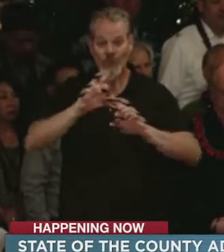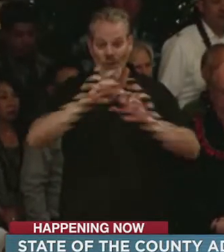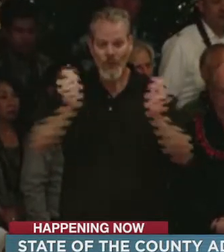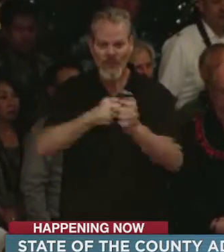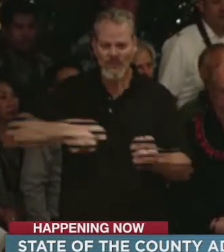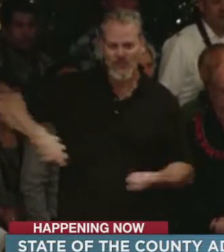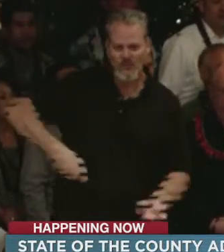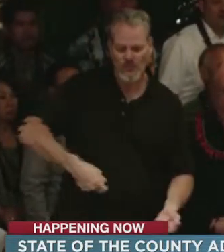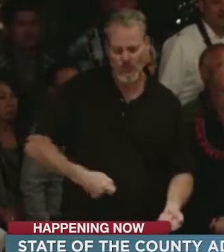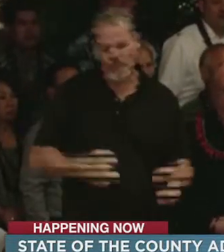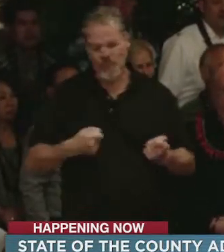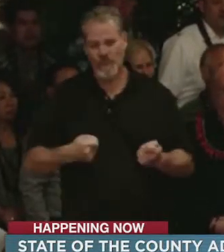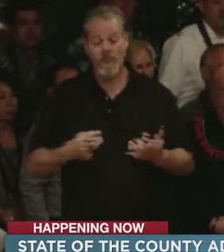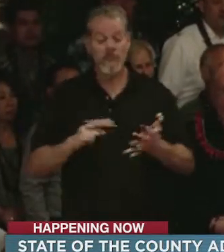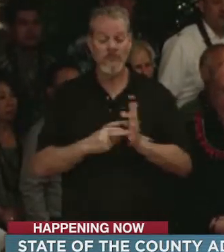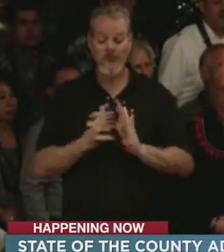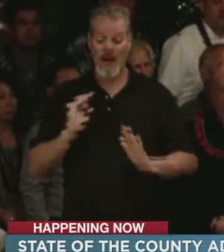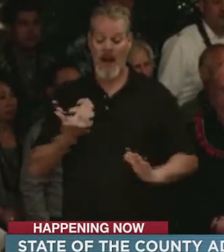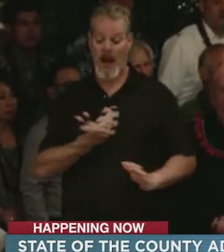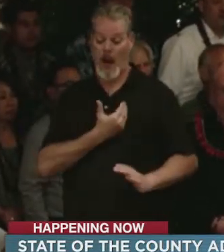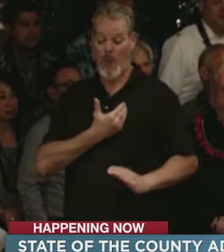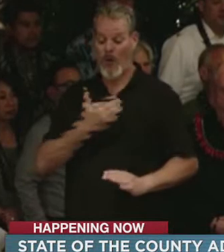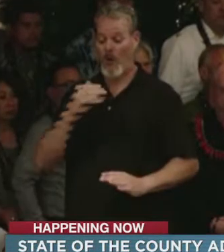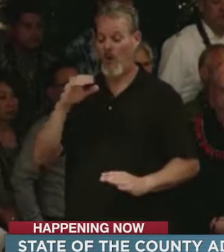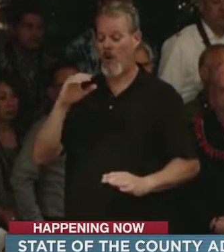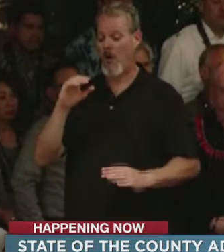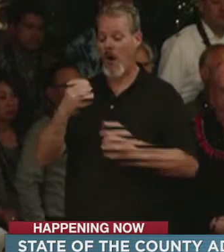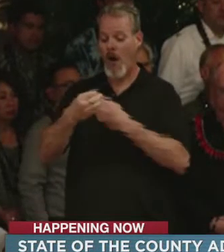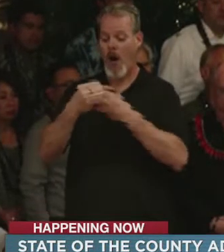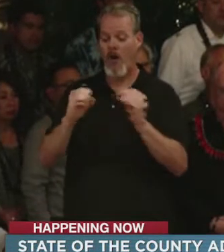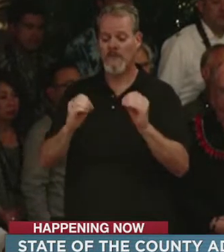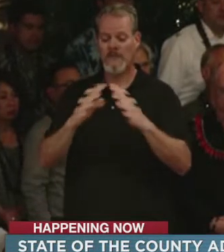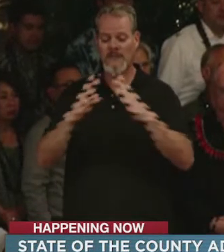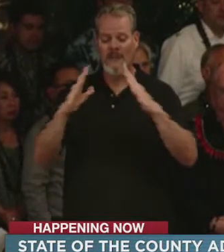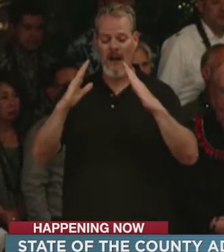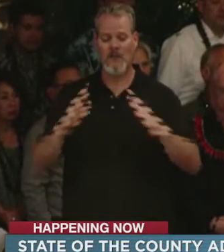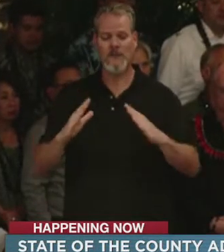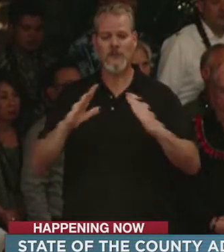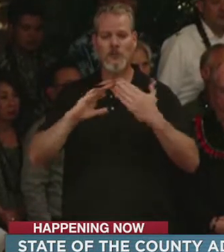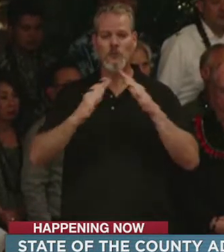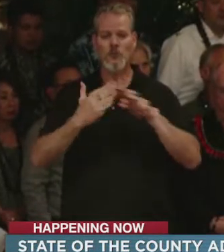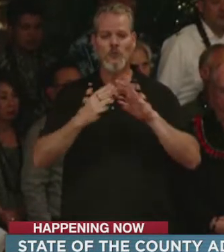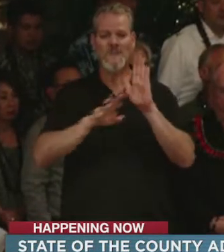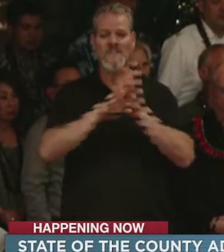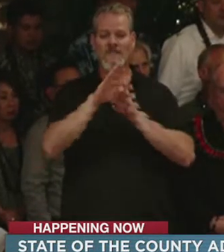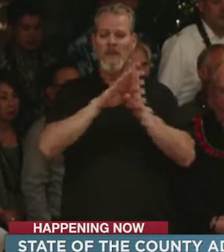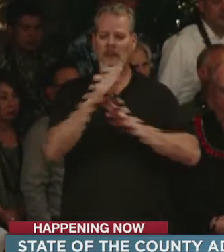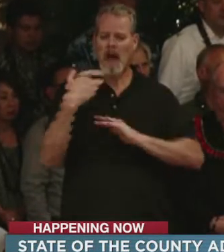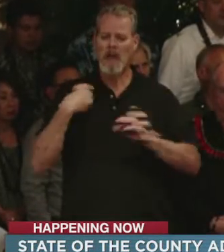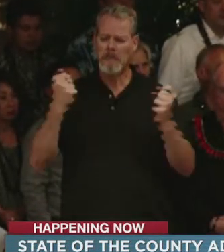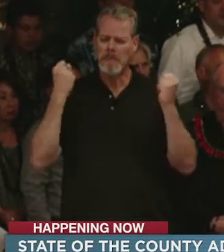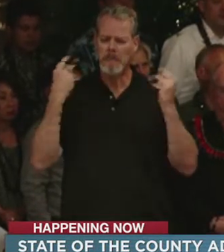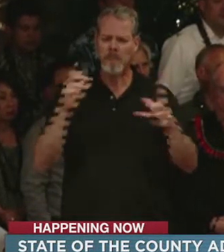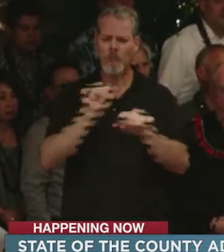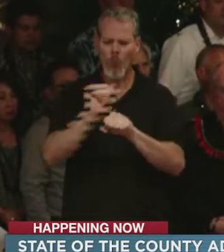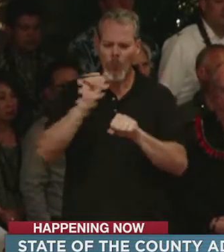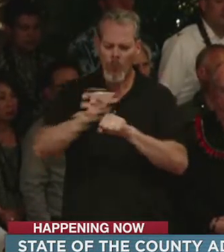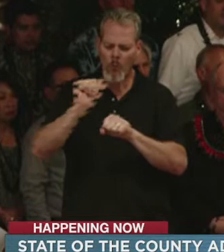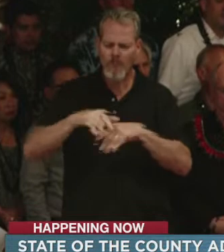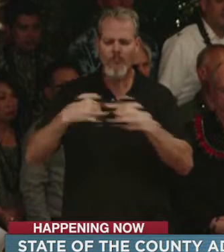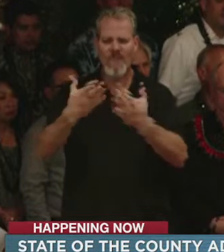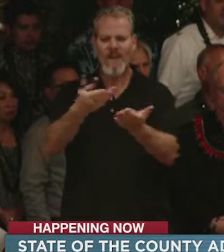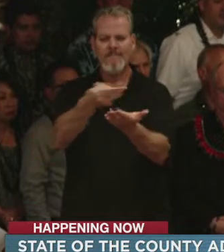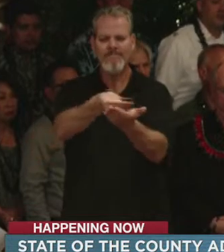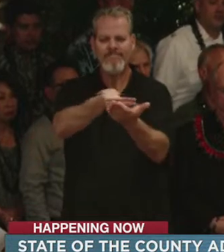Our OHDC, or Office of Housing Community Development, has gone through a lot of work providing funding, assistance with